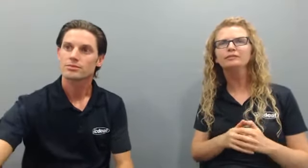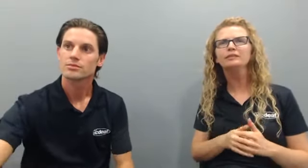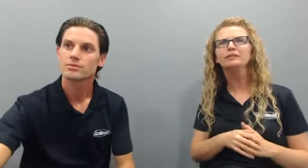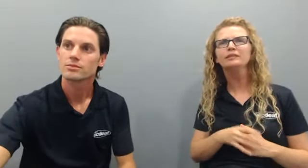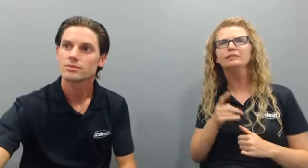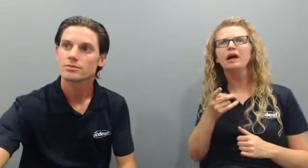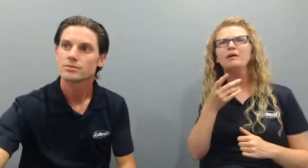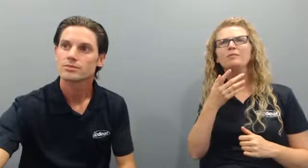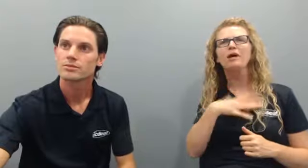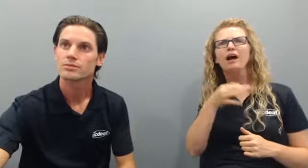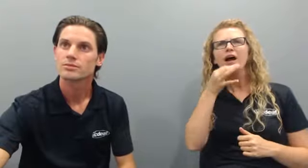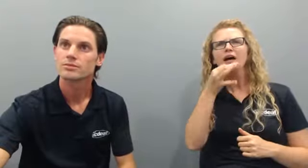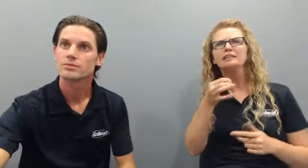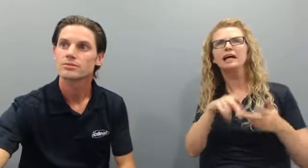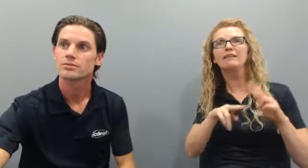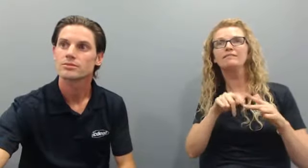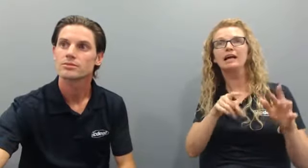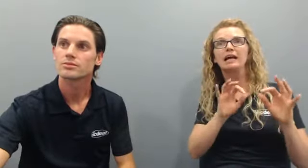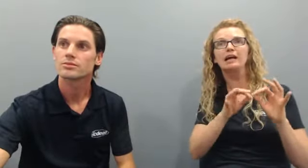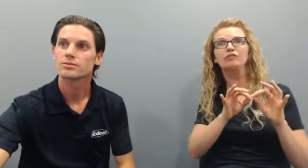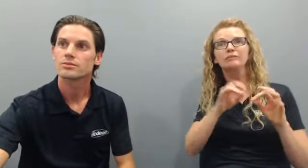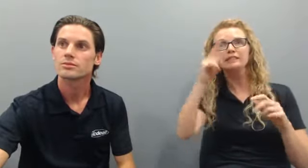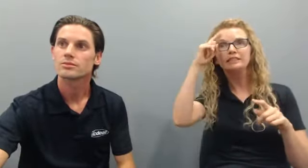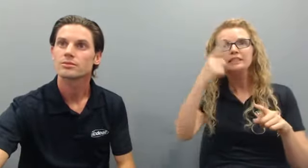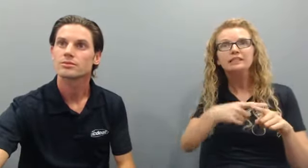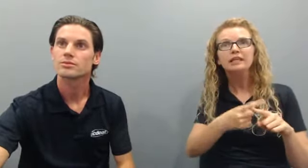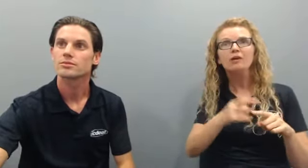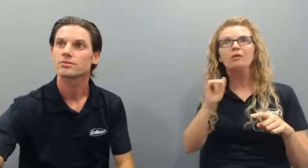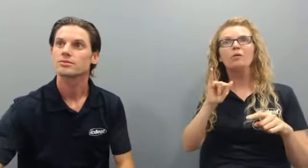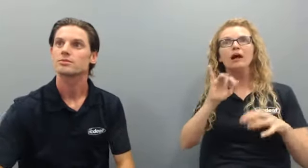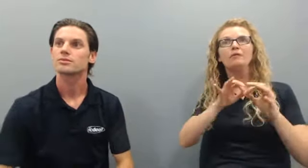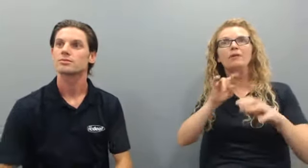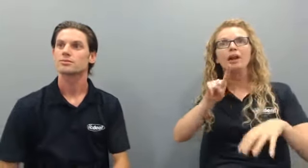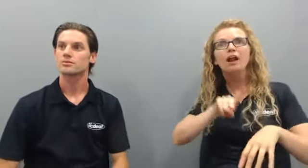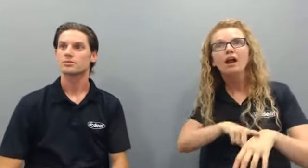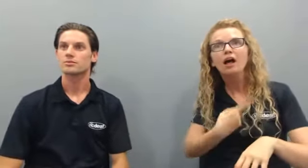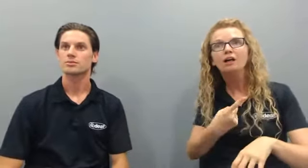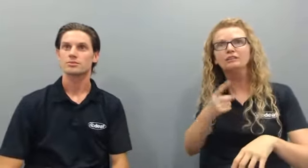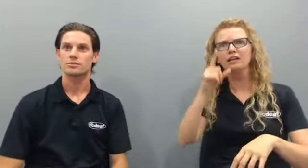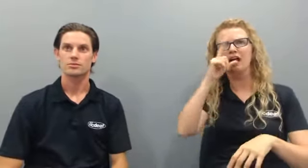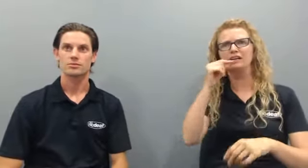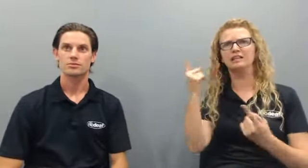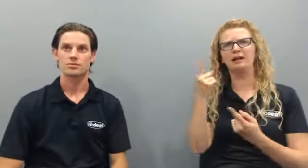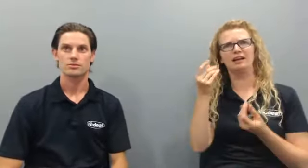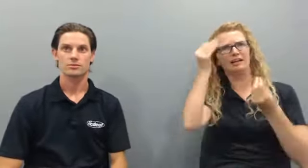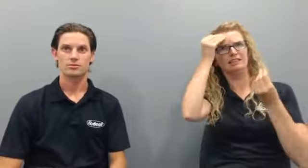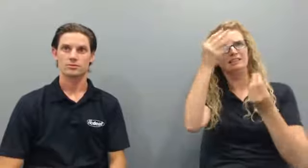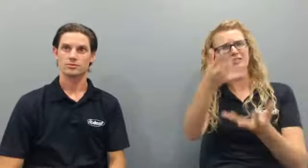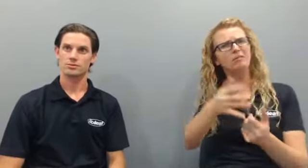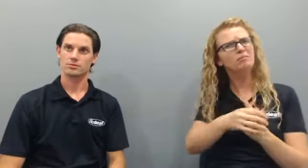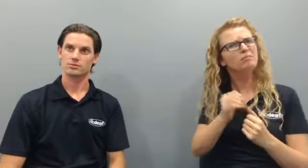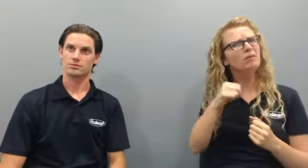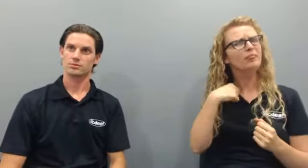Just looking at the other questions here. If the interpreter's sick or the interpreter's running late, can someone let you